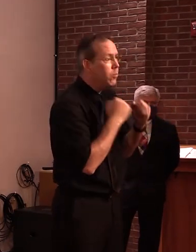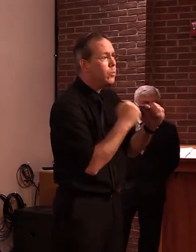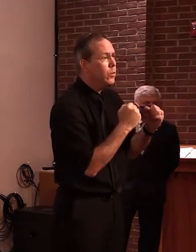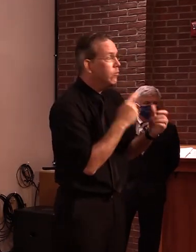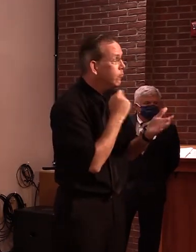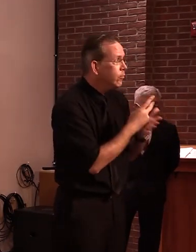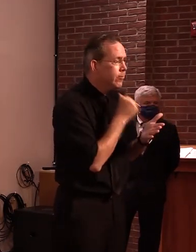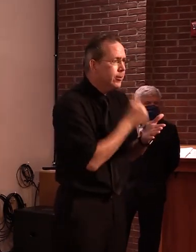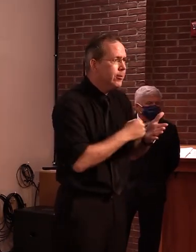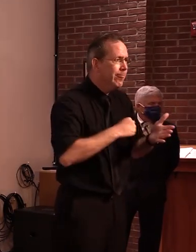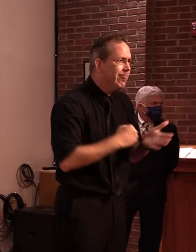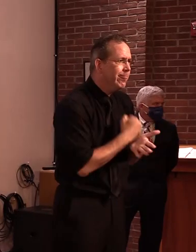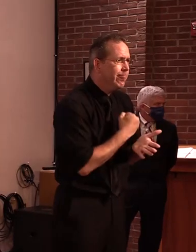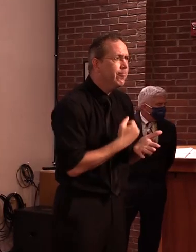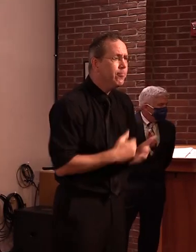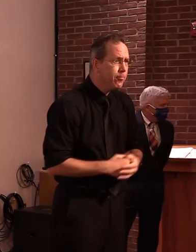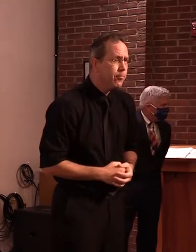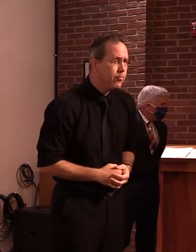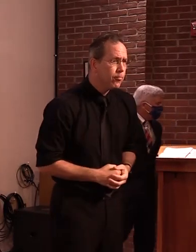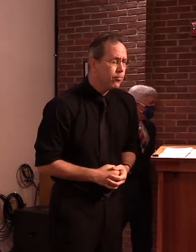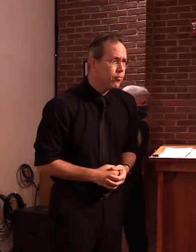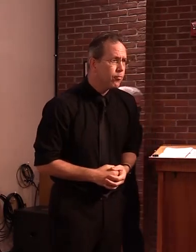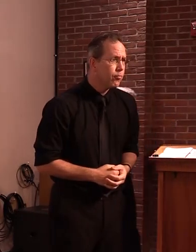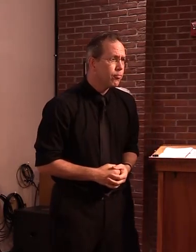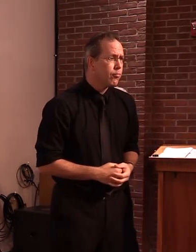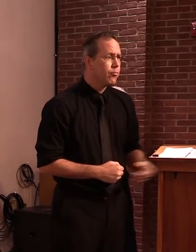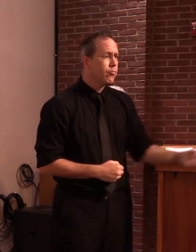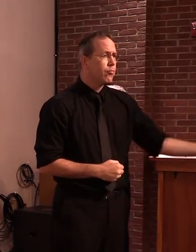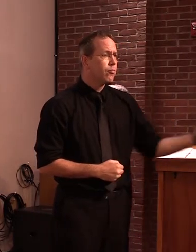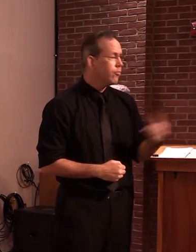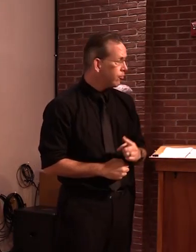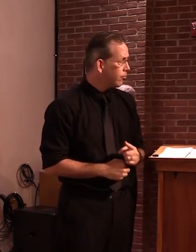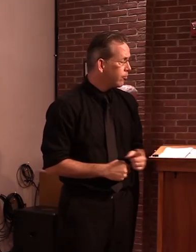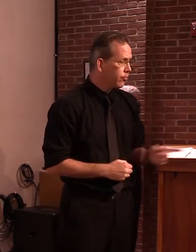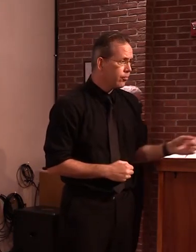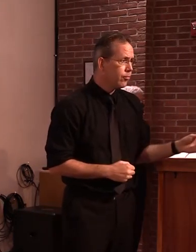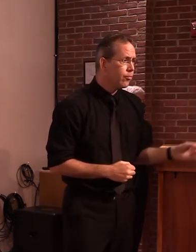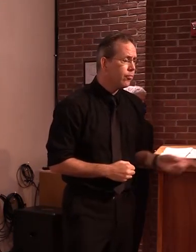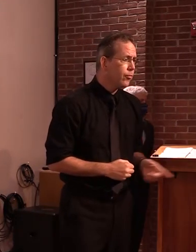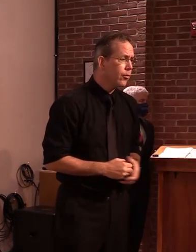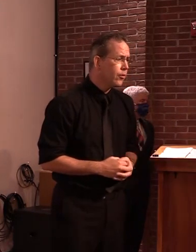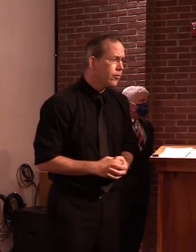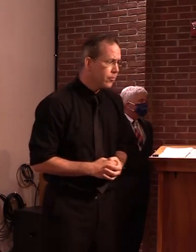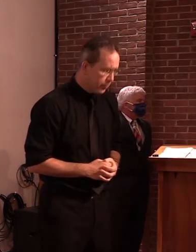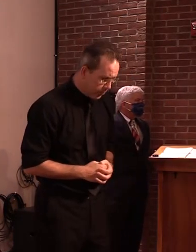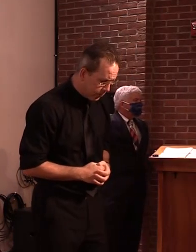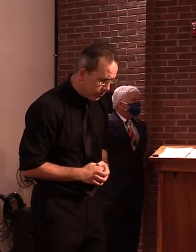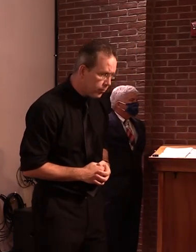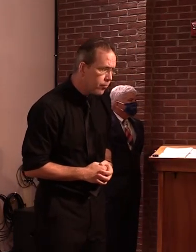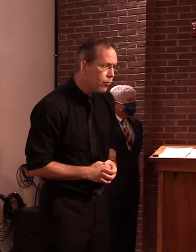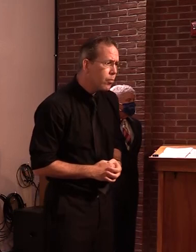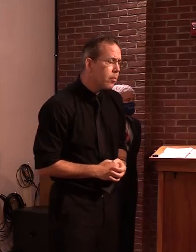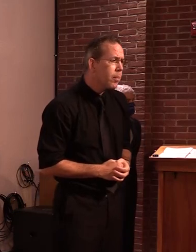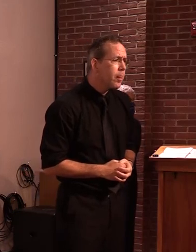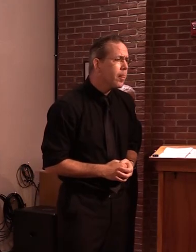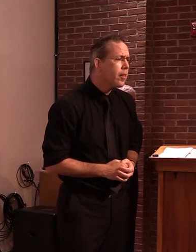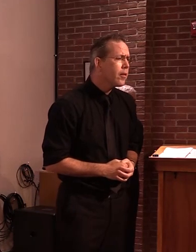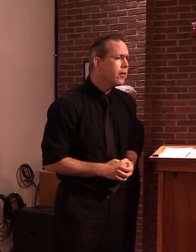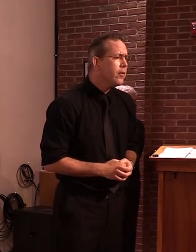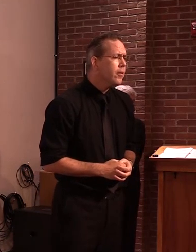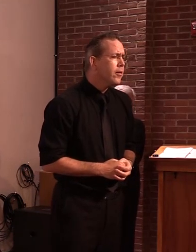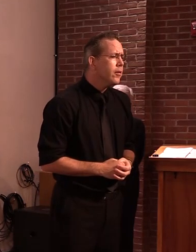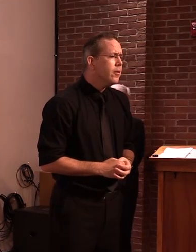you. Stuart? Thanks. Looking at the travel map and seeing the red